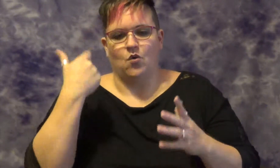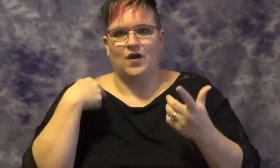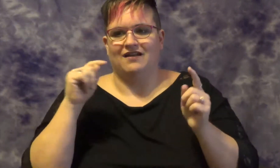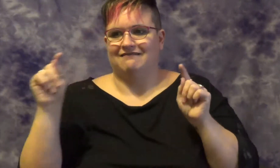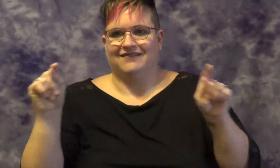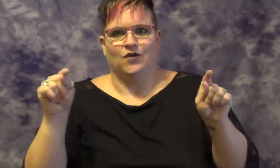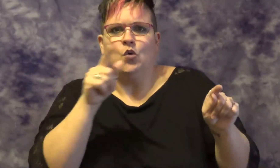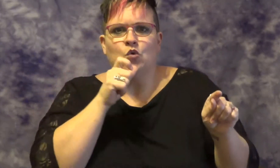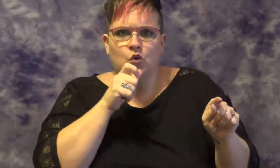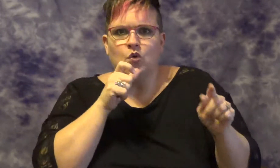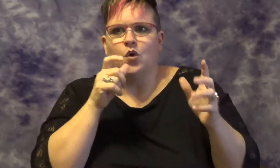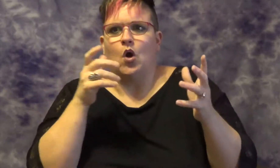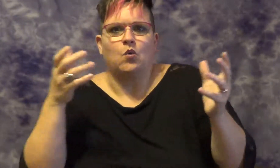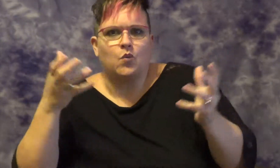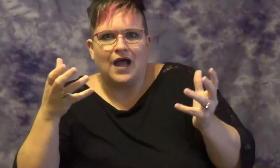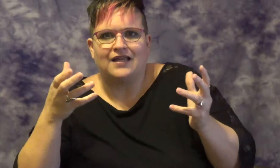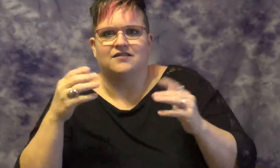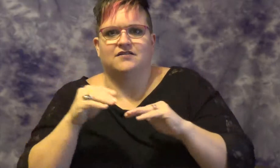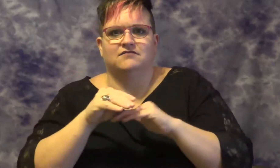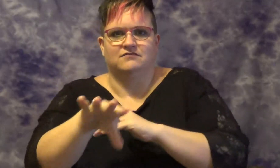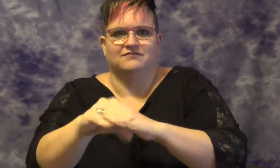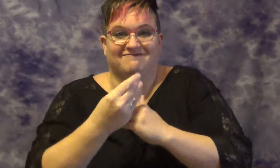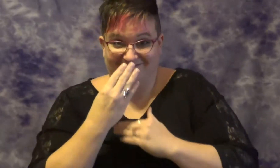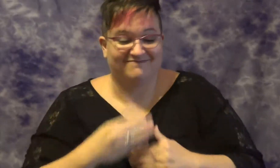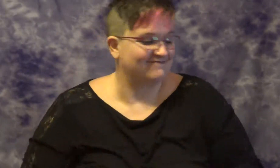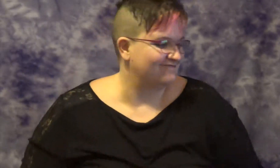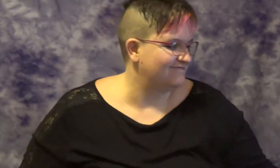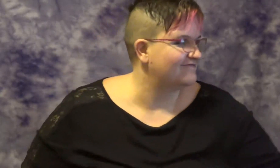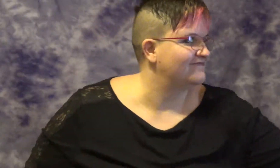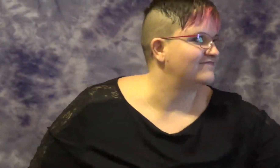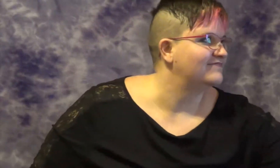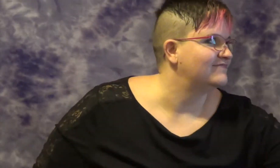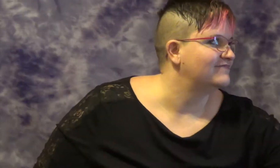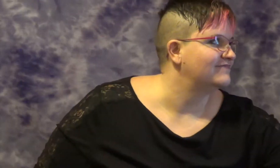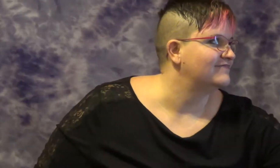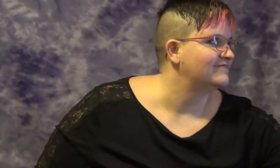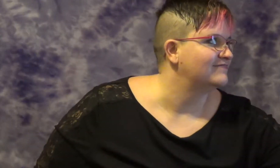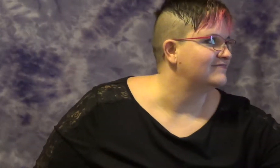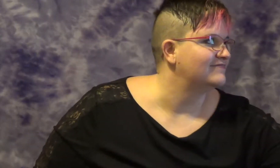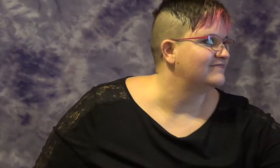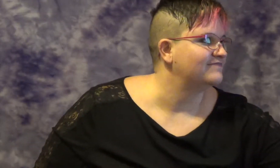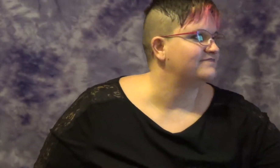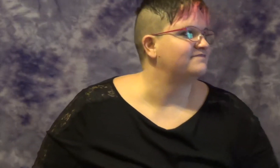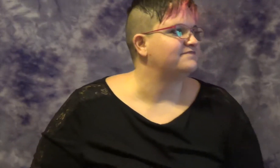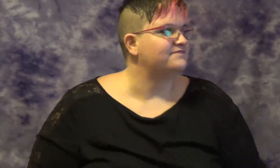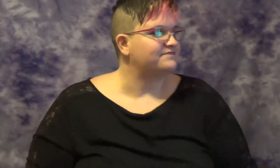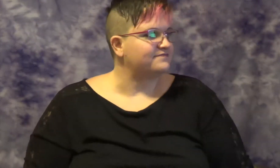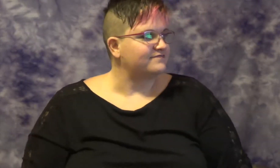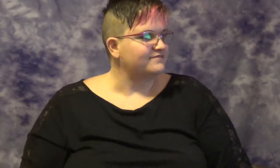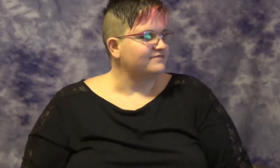wrong. Okay, so you see, you don't really know what's going on. So it is definitely a